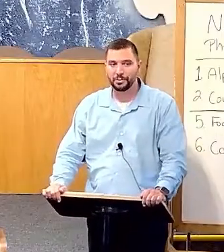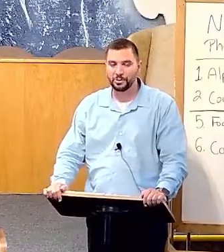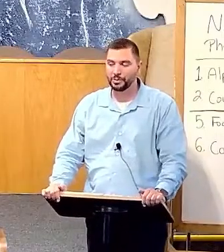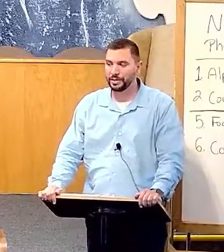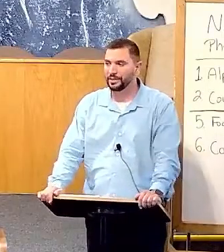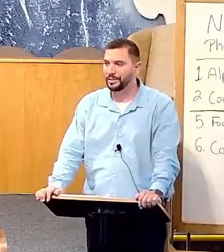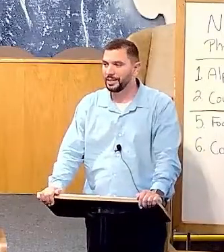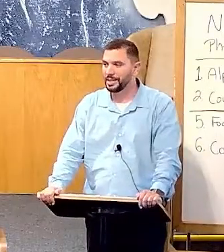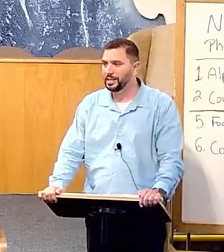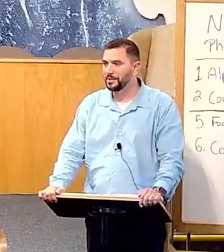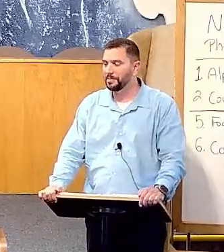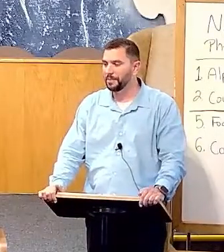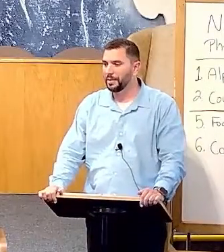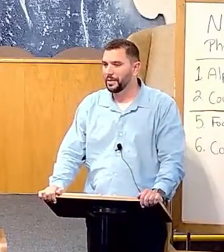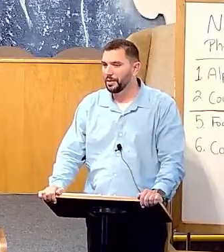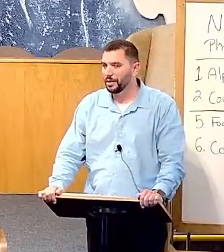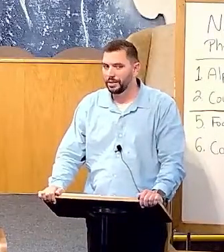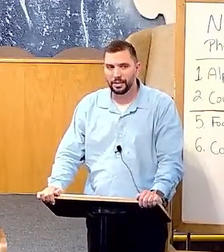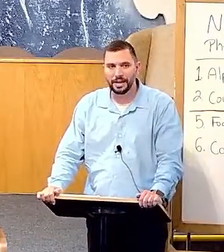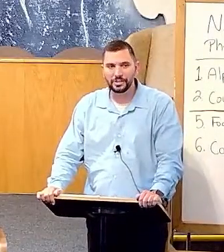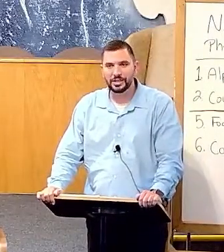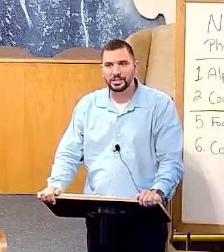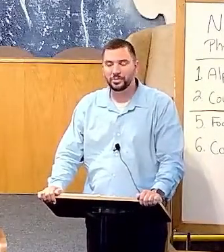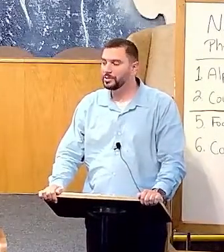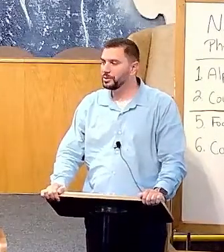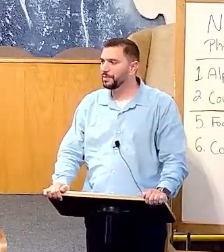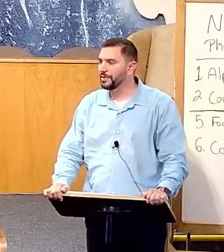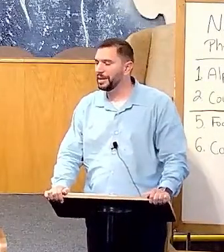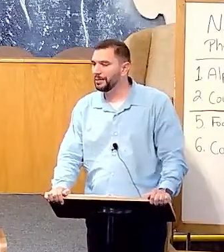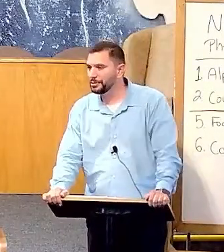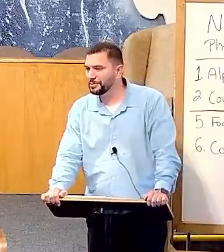quick. Let me ask you guys this. What's your favorite animals?